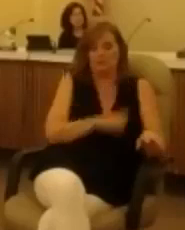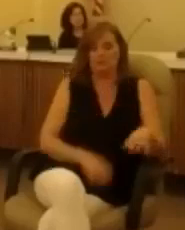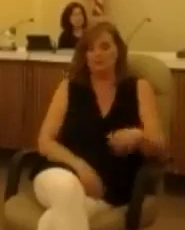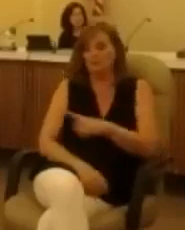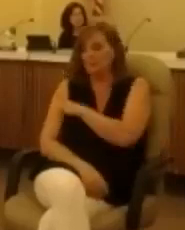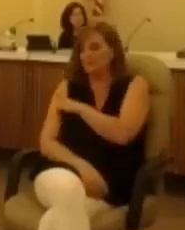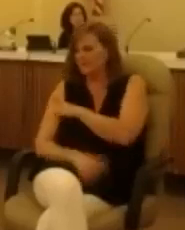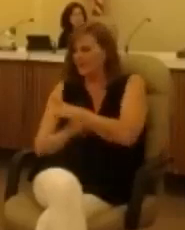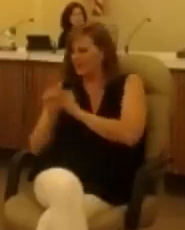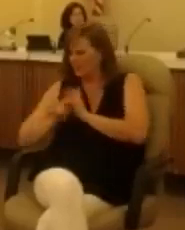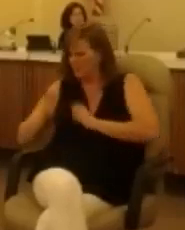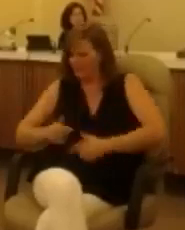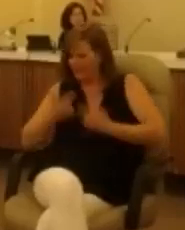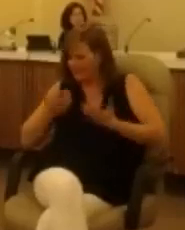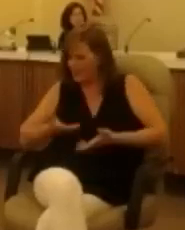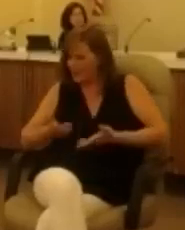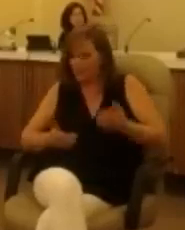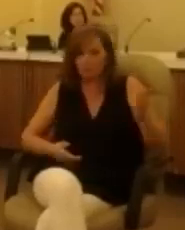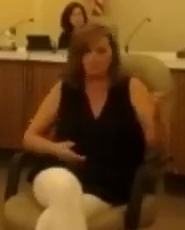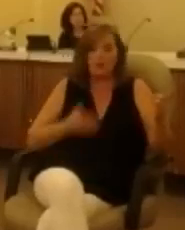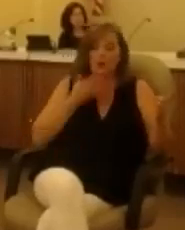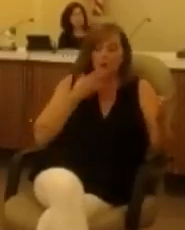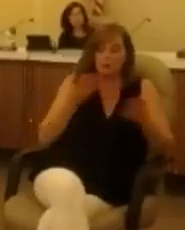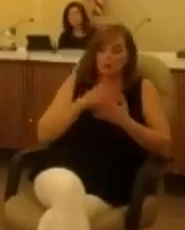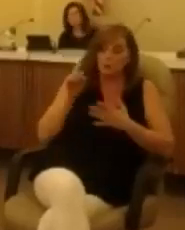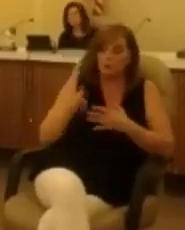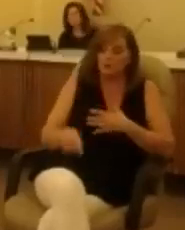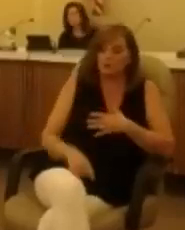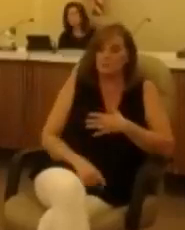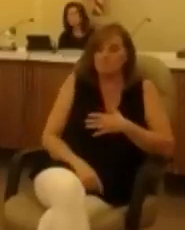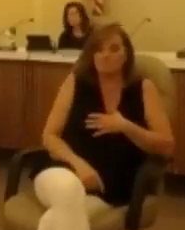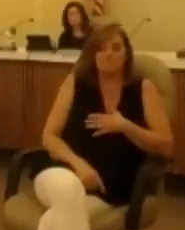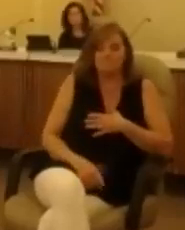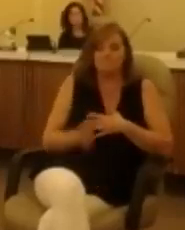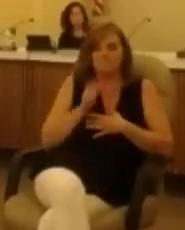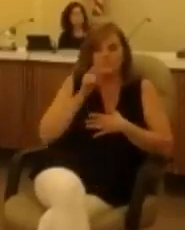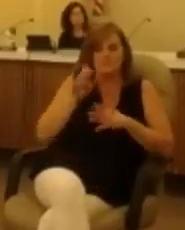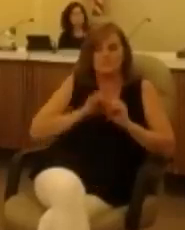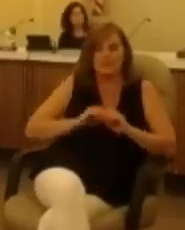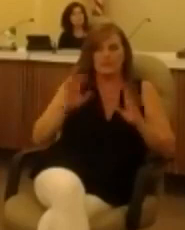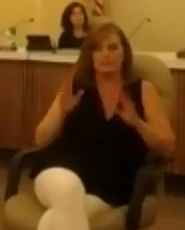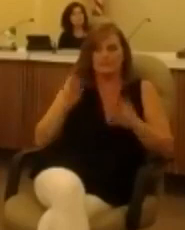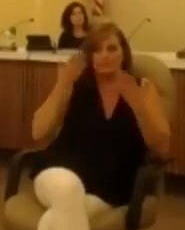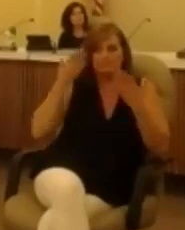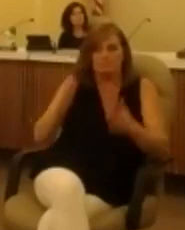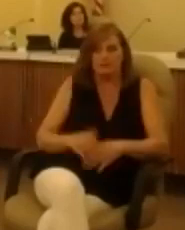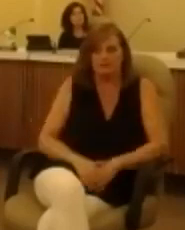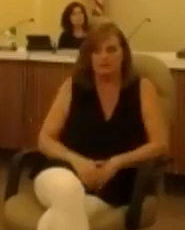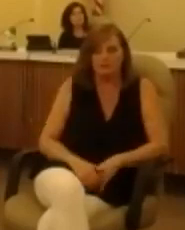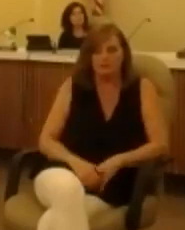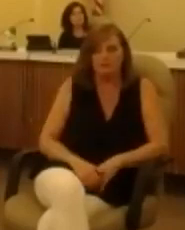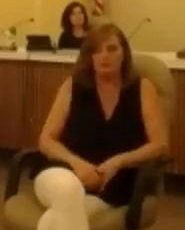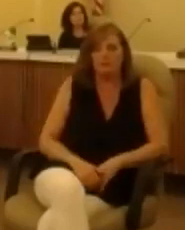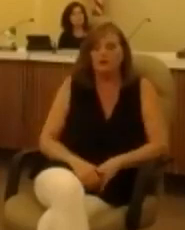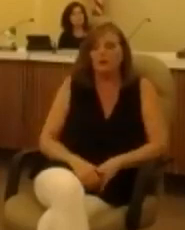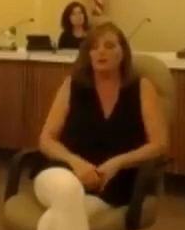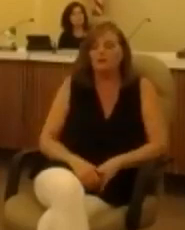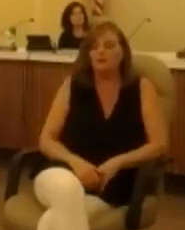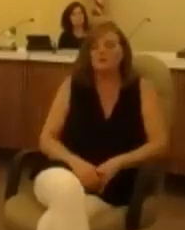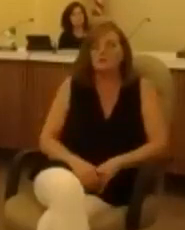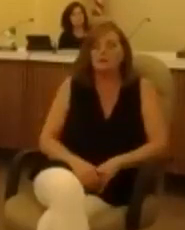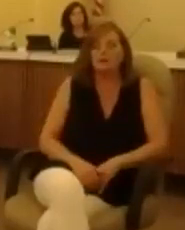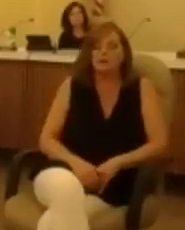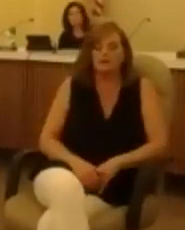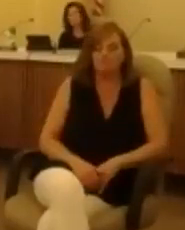That's a good question. It is not obvious on the one. I'm not certain on the